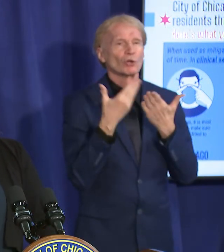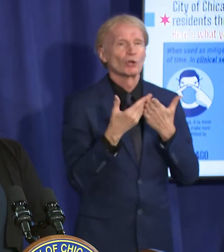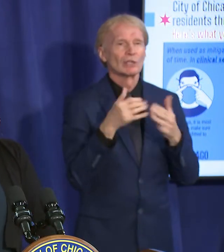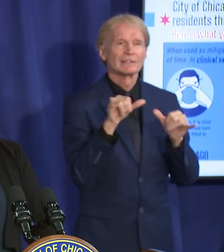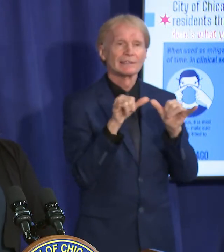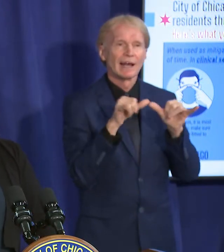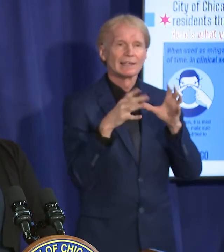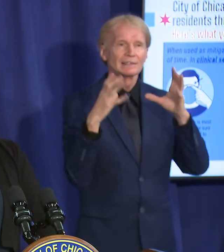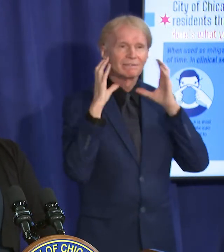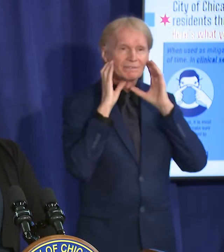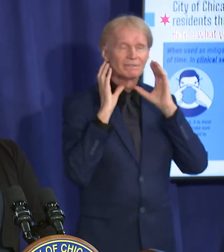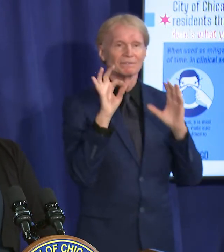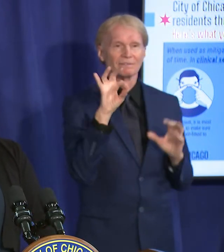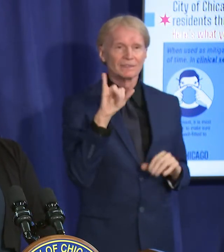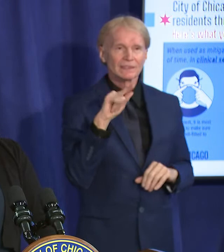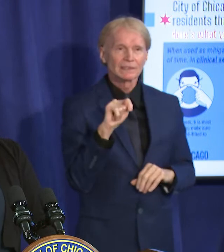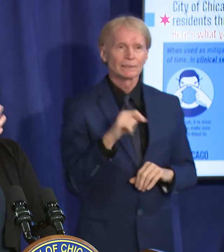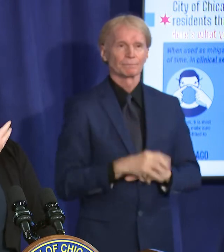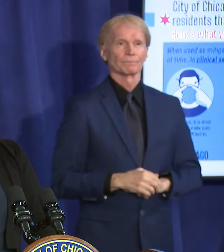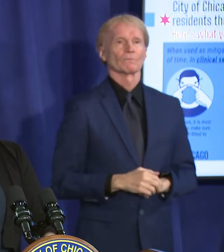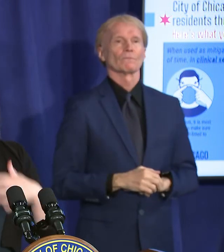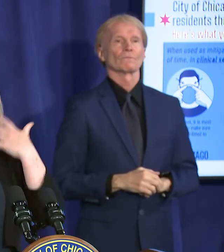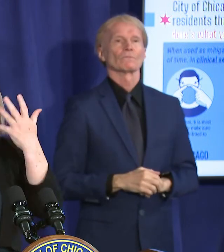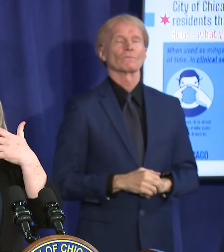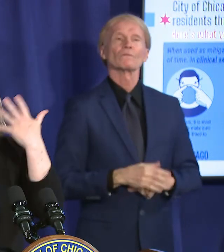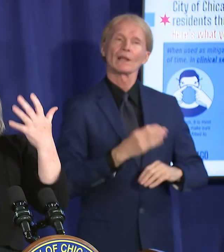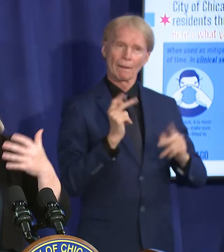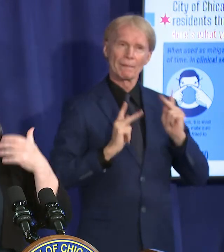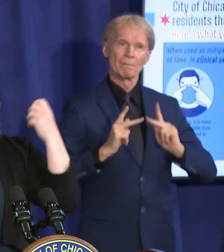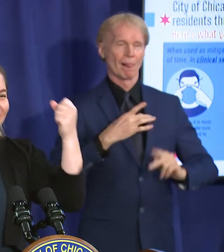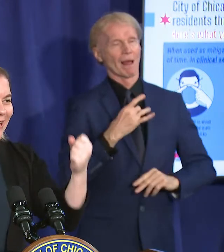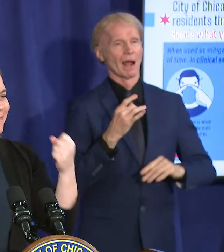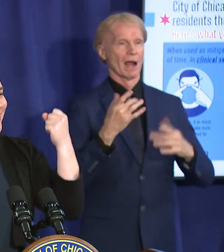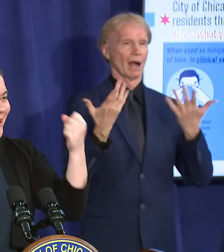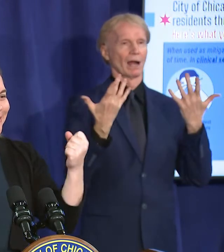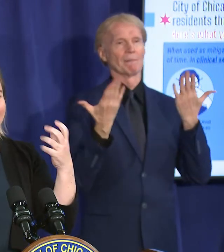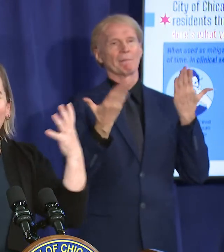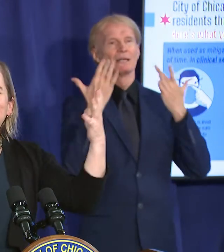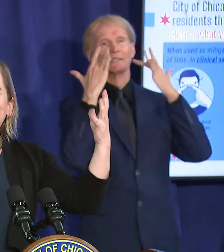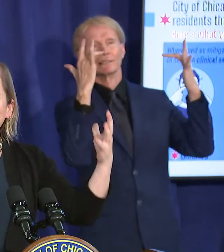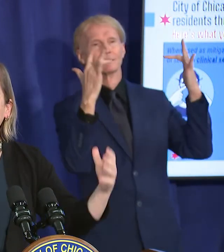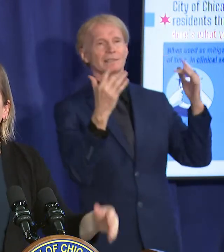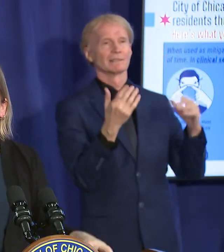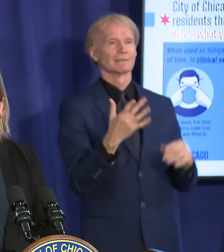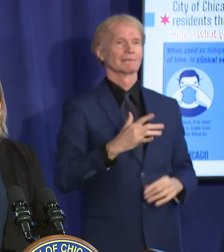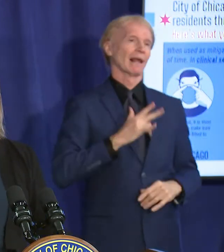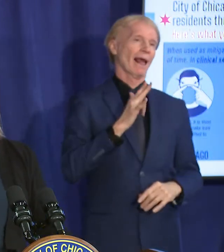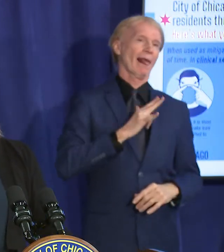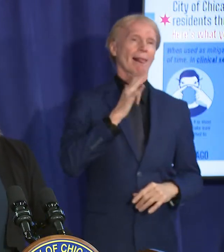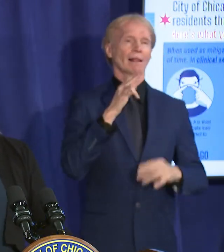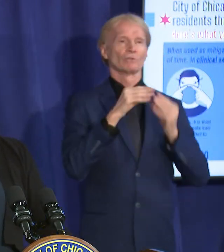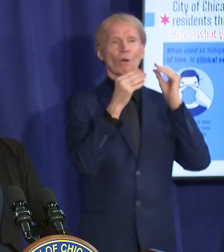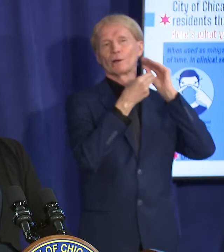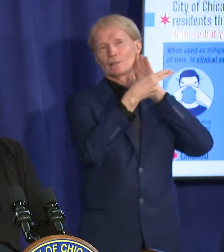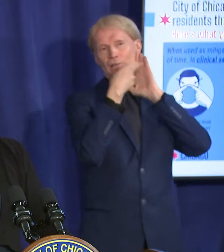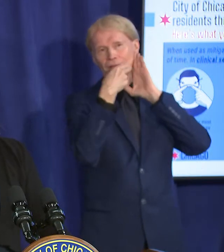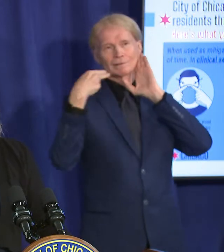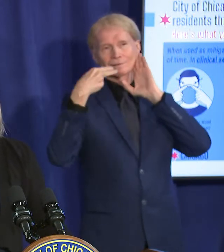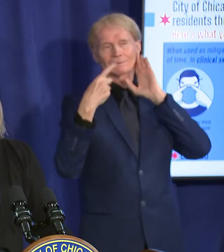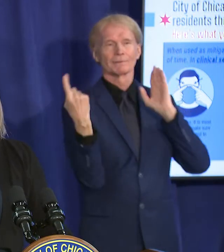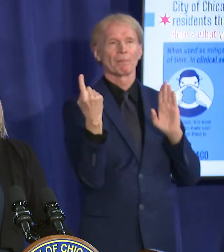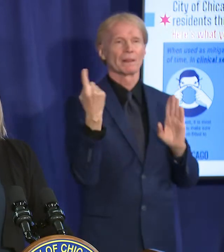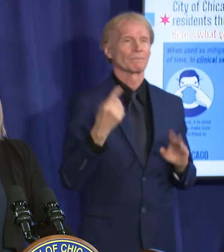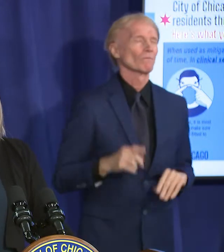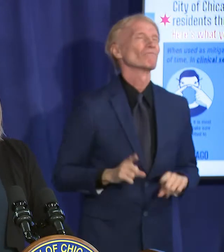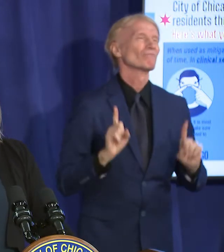also, if you're wearing, people have gotten, they like their glittery, they like being able to have a mask that tells a story. Right now